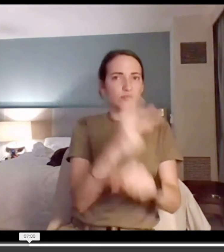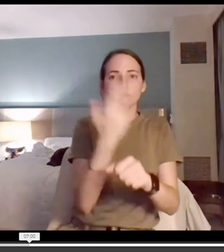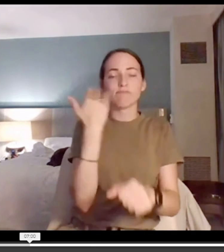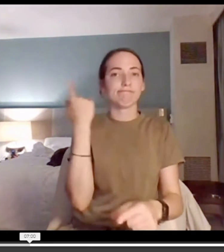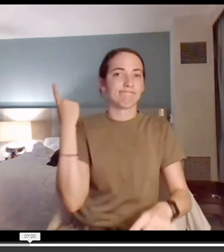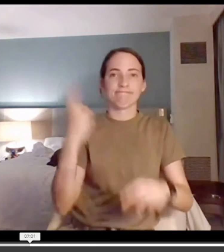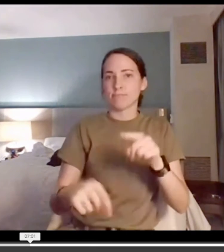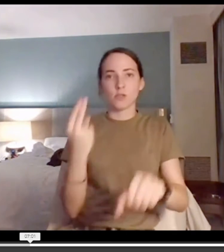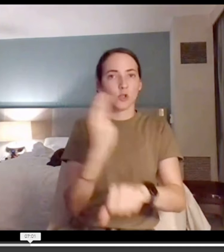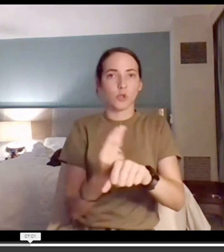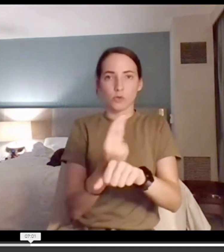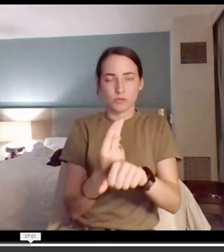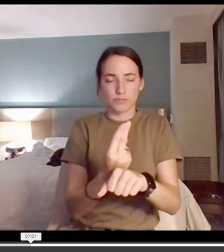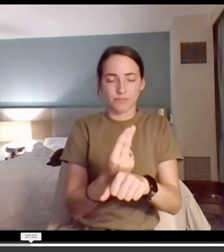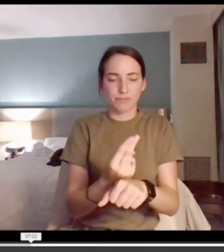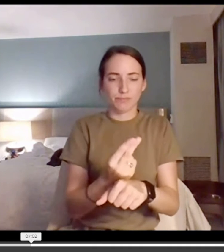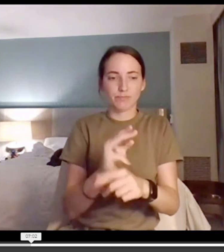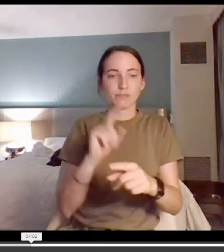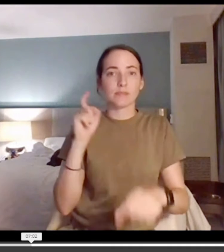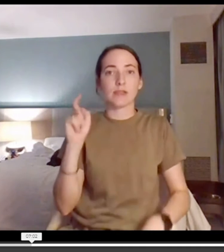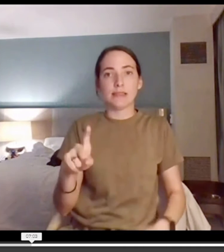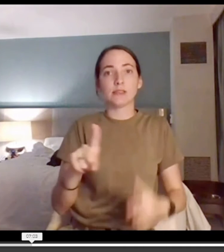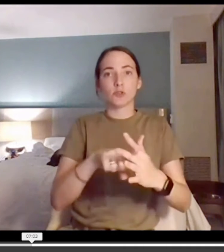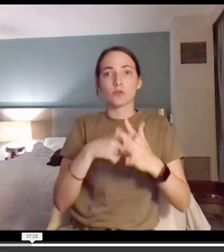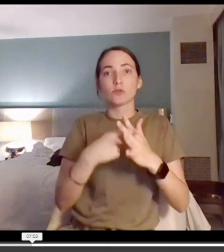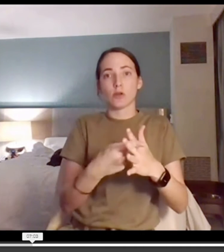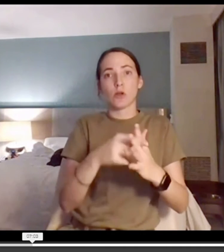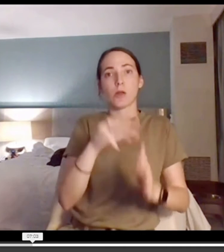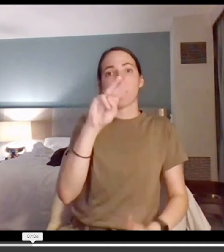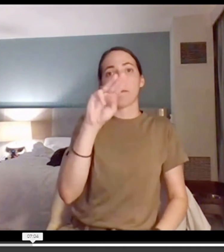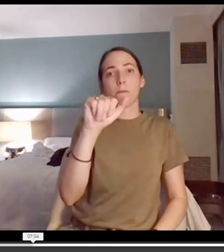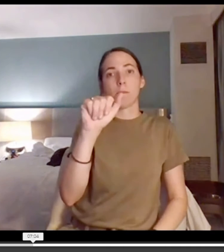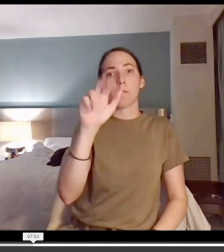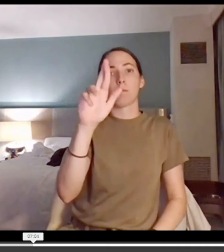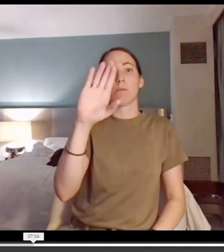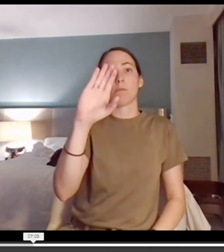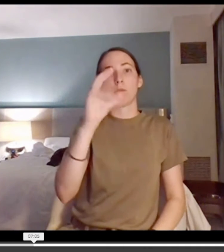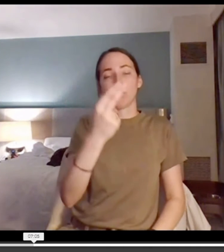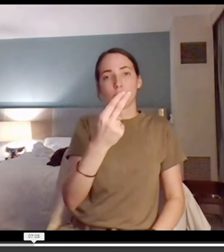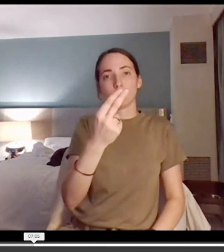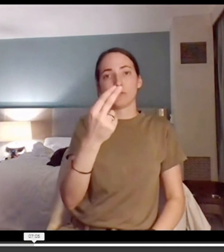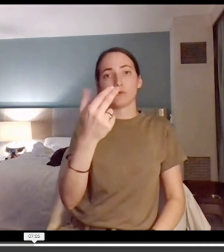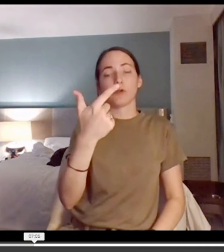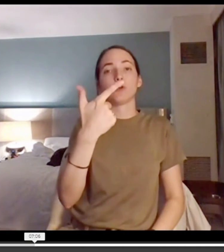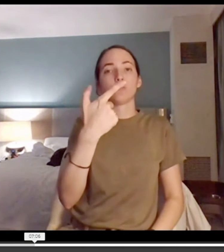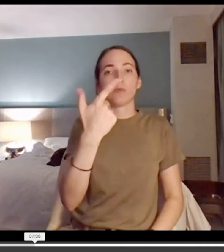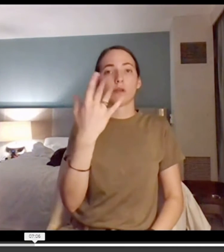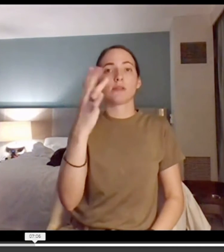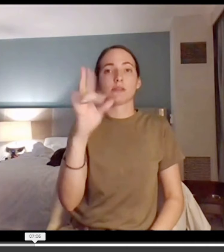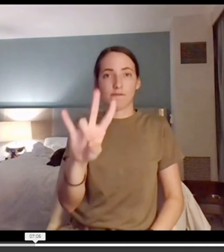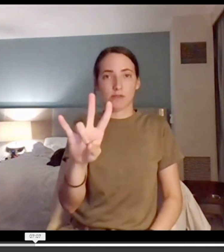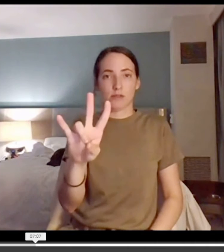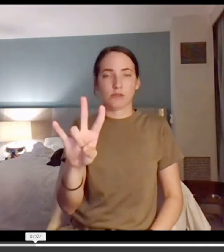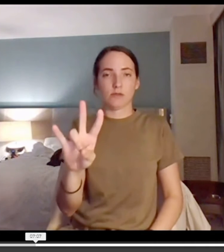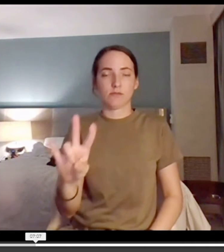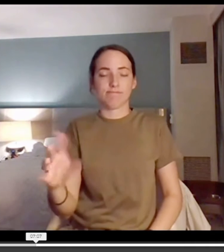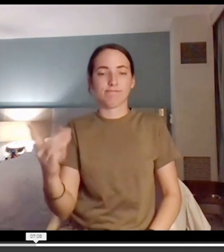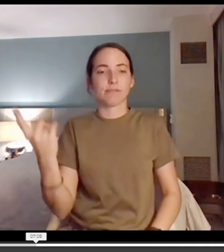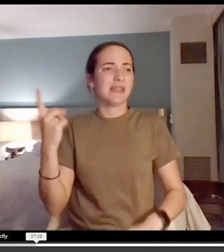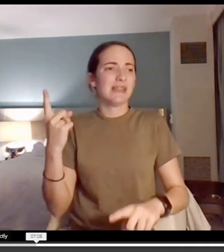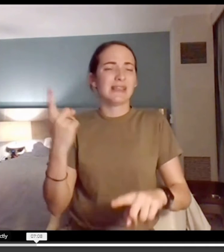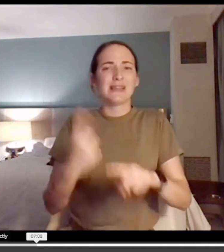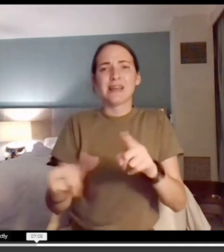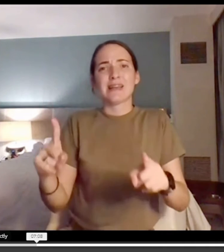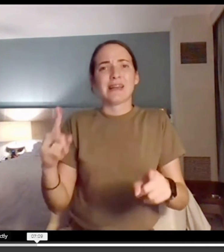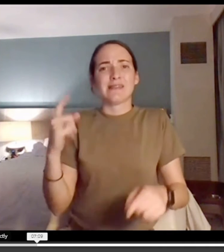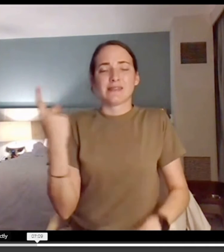of 2017, the record is going to close at the hearing. So you don't want to have anything missing. And one of the things that an attorney is going to do is to make sure